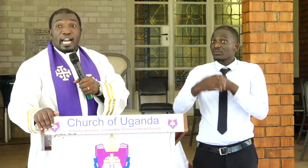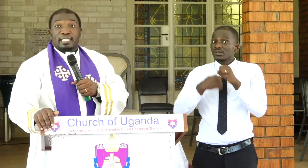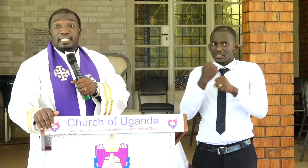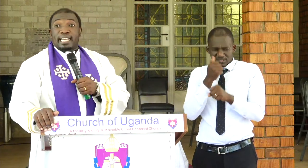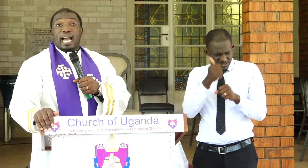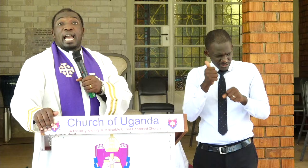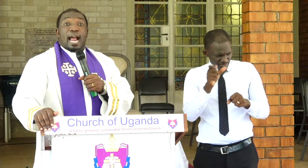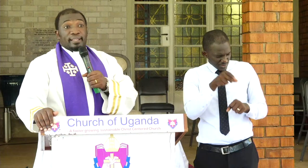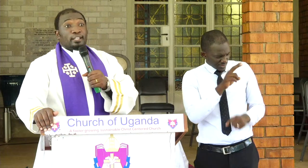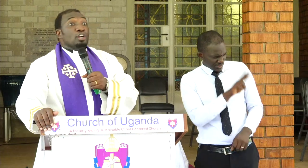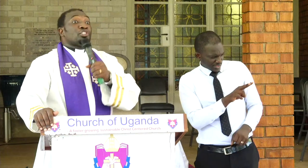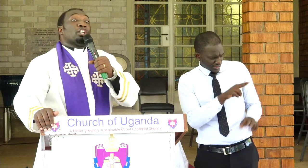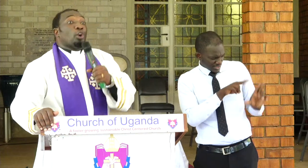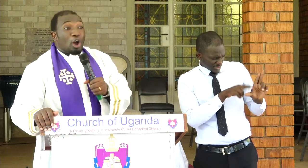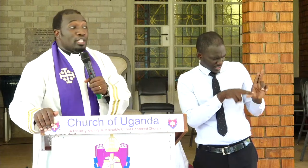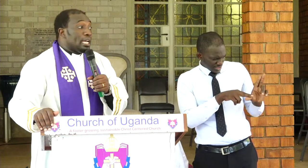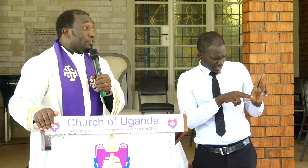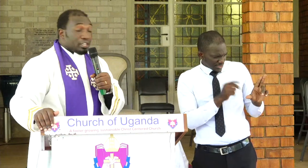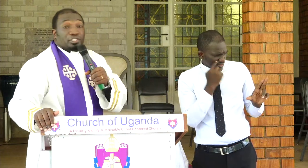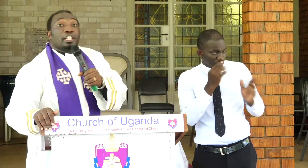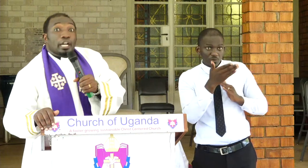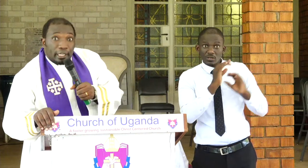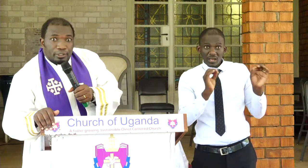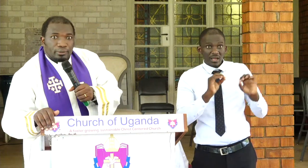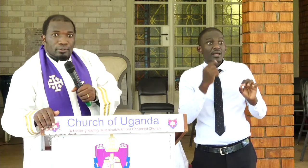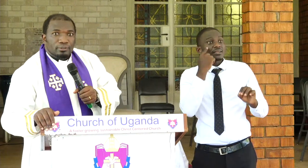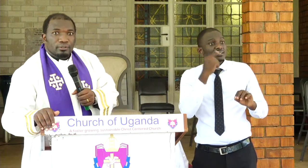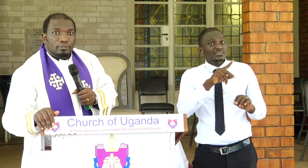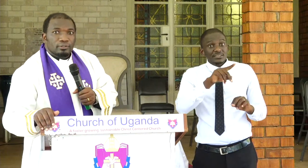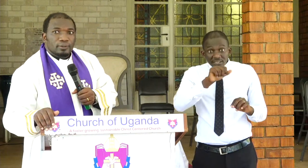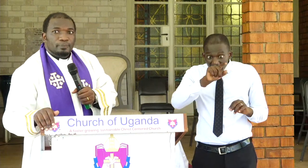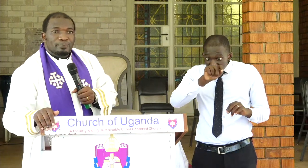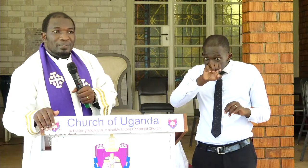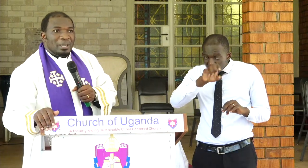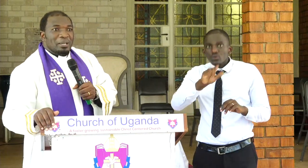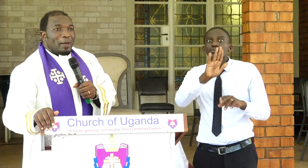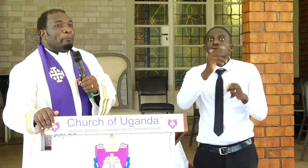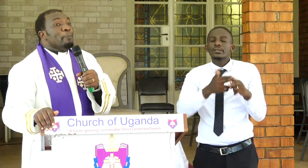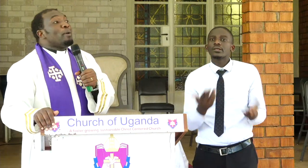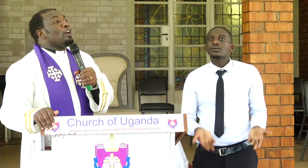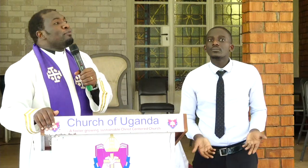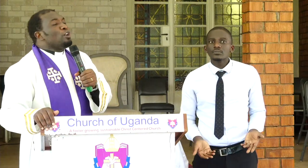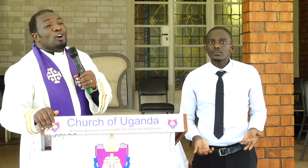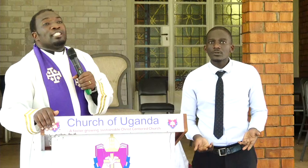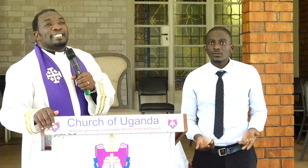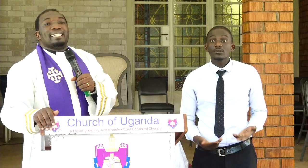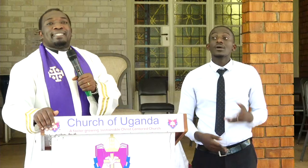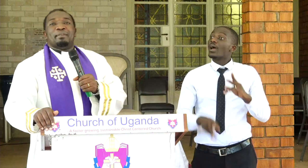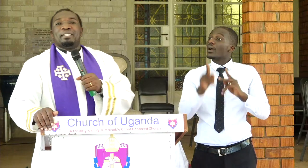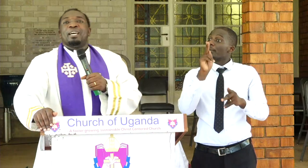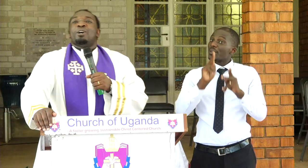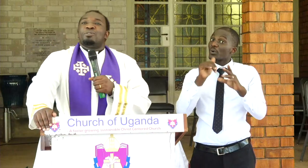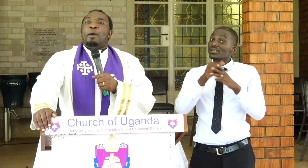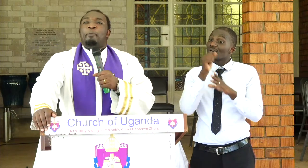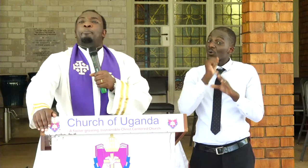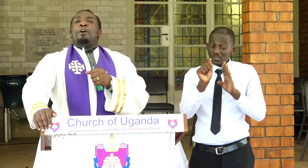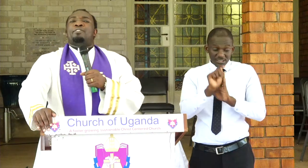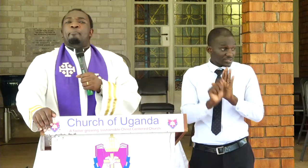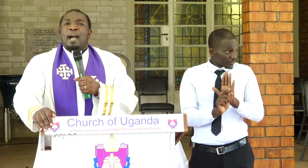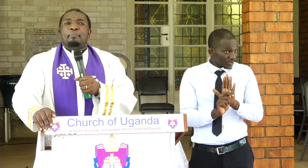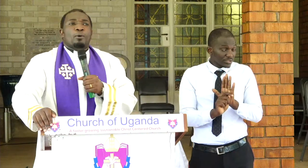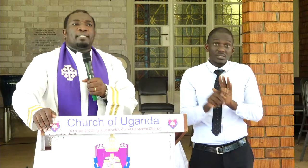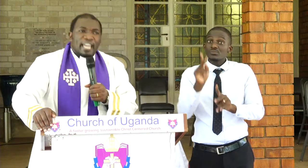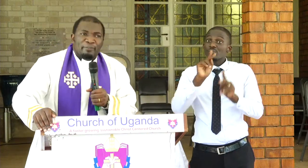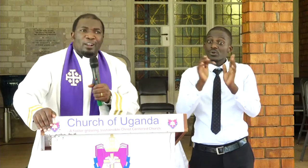everyone is looking at that chair and they don't see God. They see Kaketo. The people in the Old Testament, the people